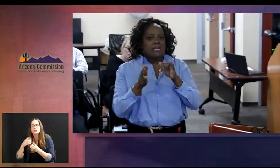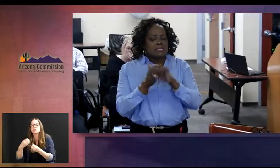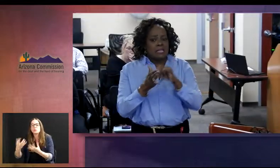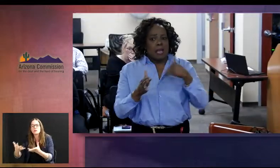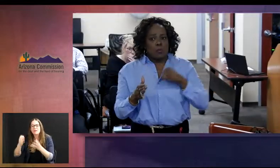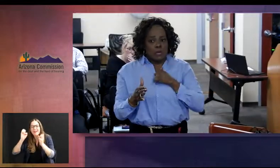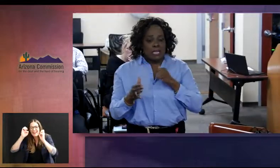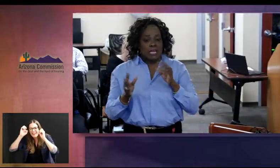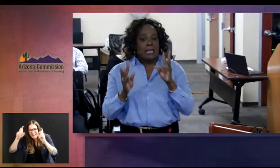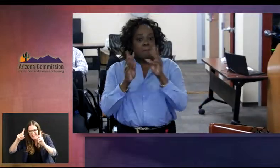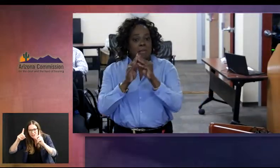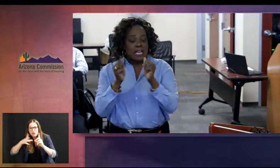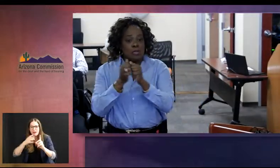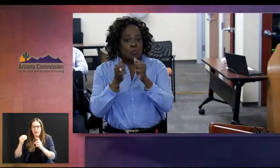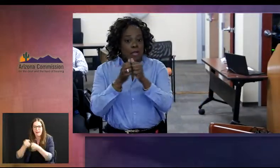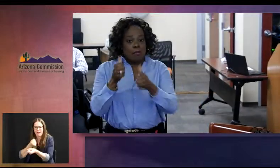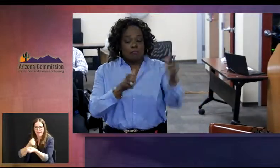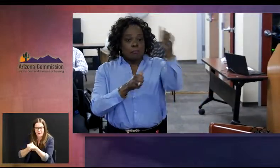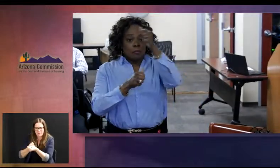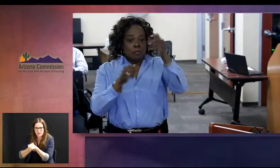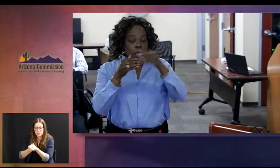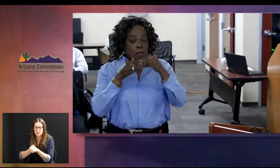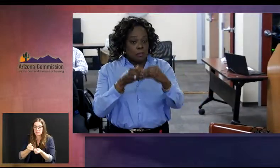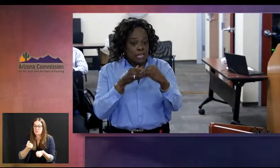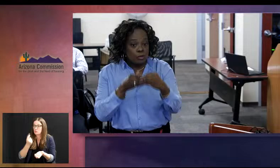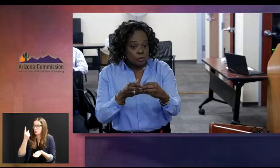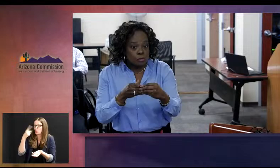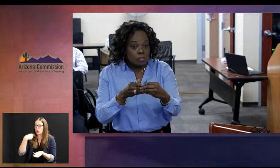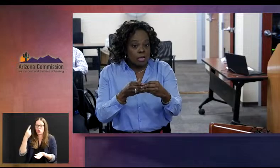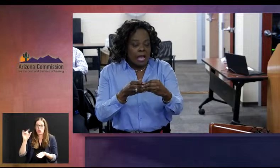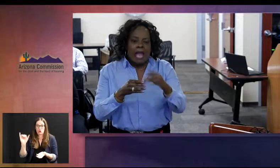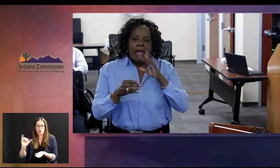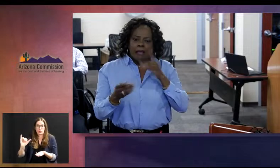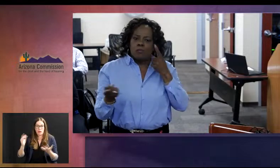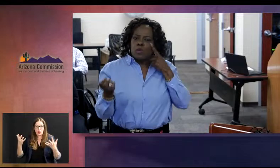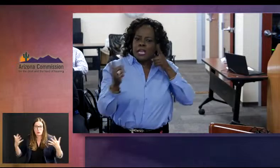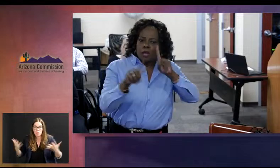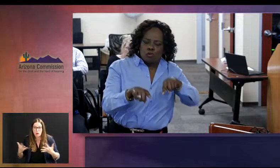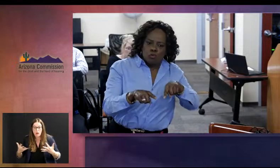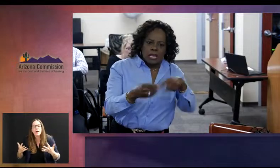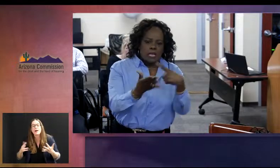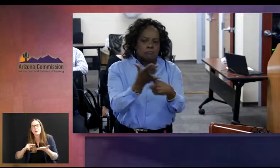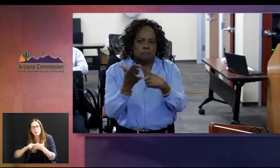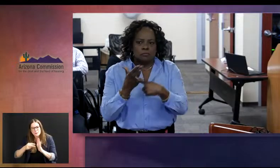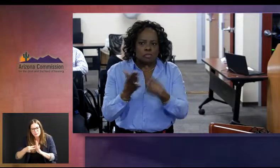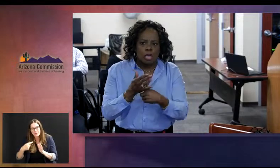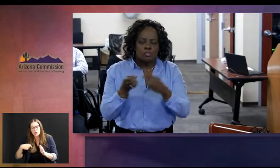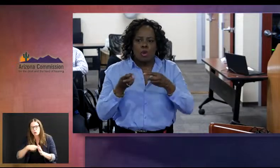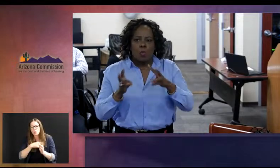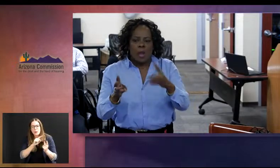What that may look like would be us meeting with leaders